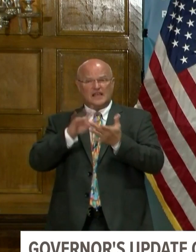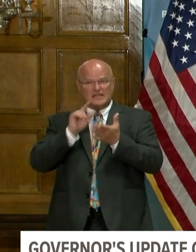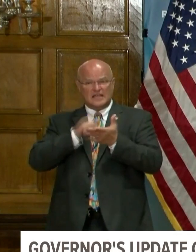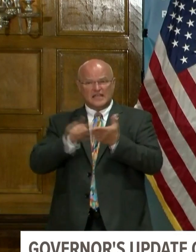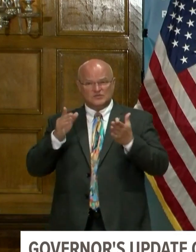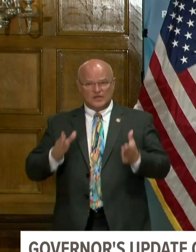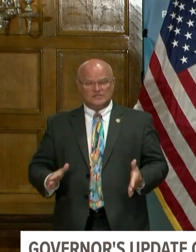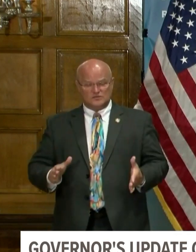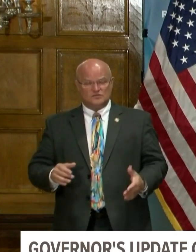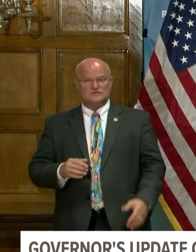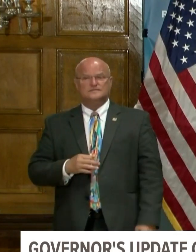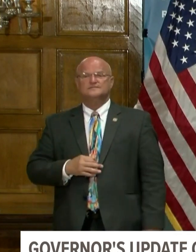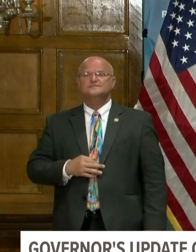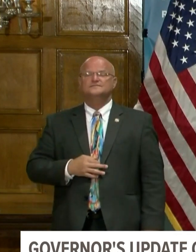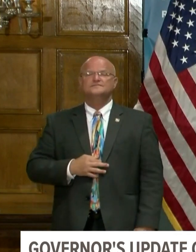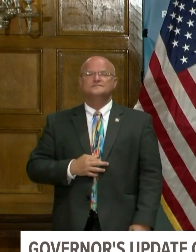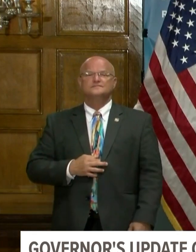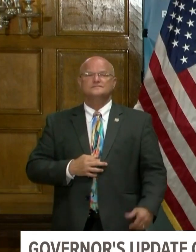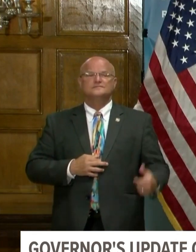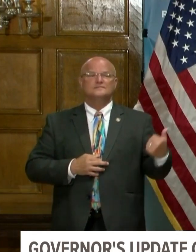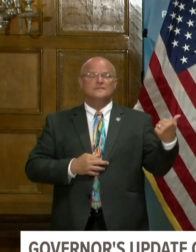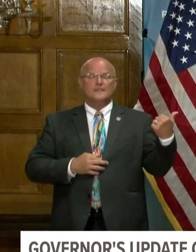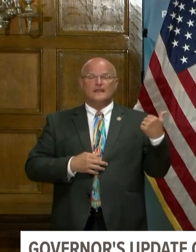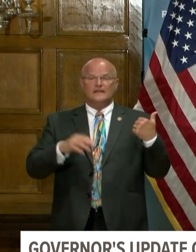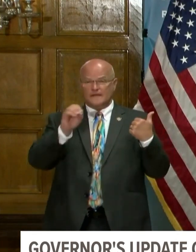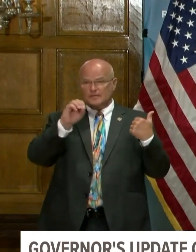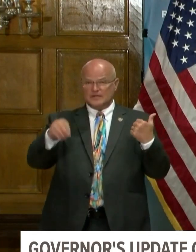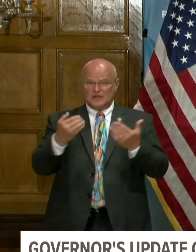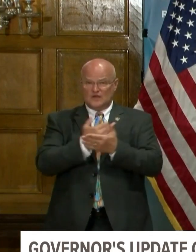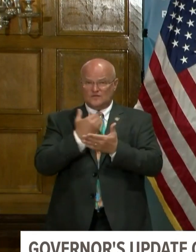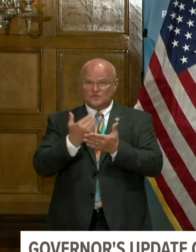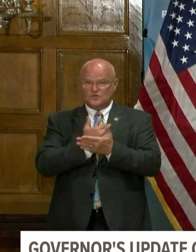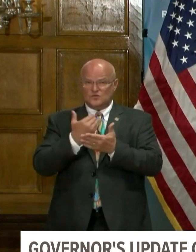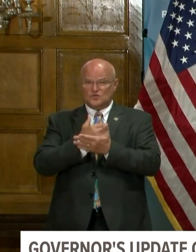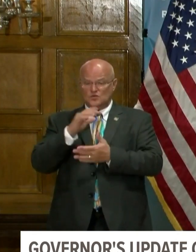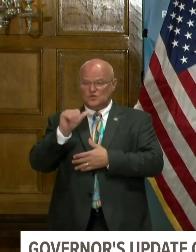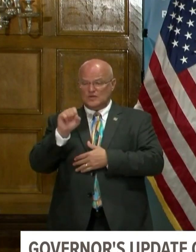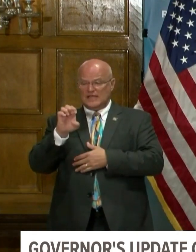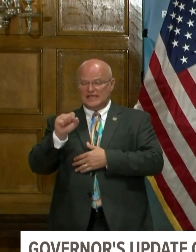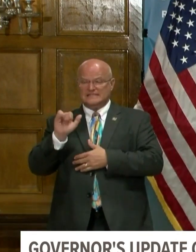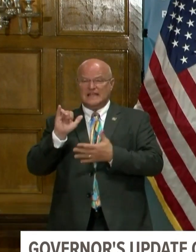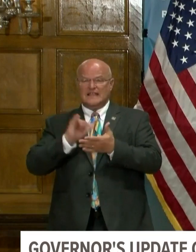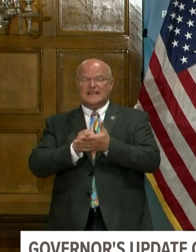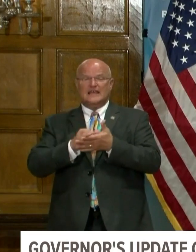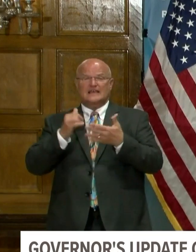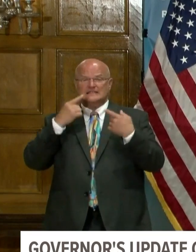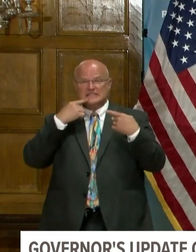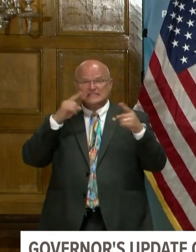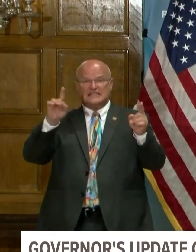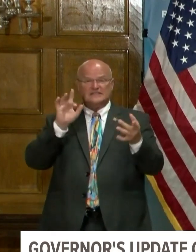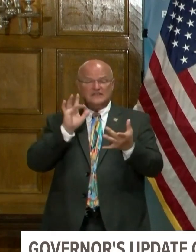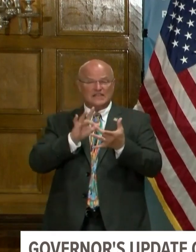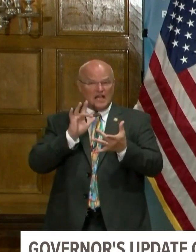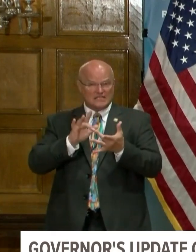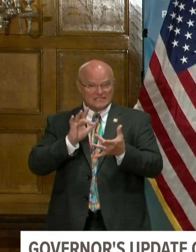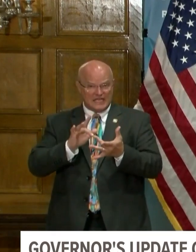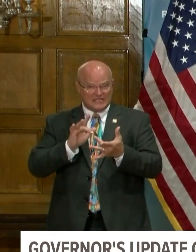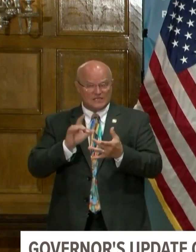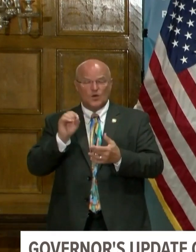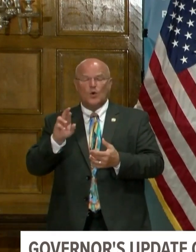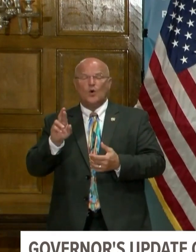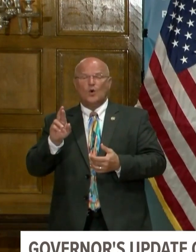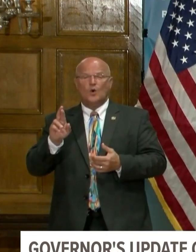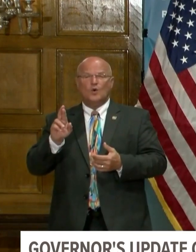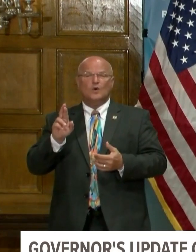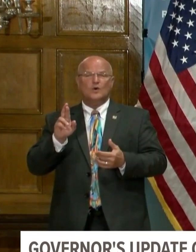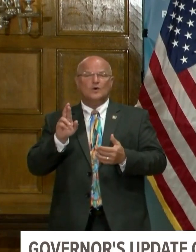tracing team. The percentage of new cases that have been successfully contacted, or